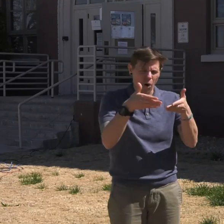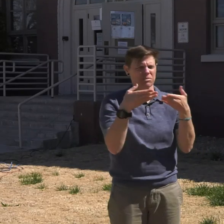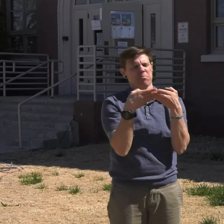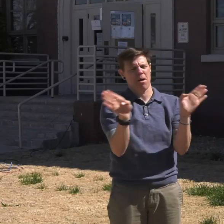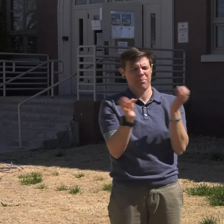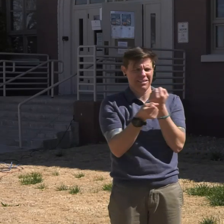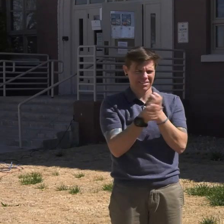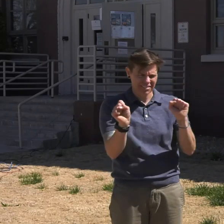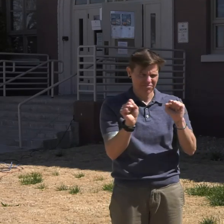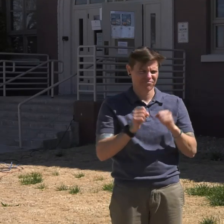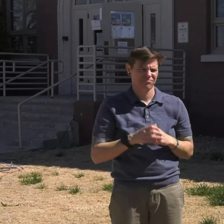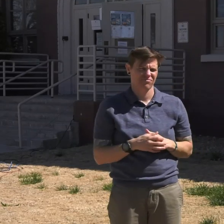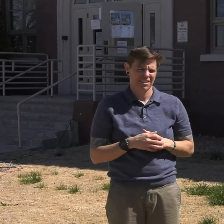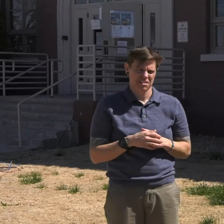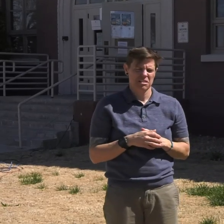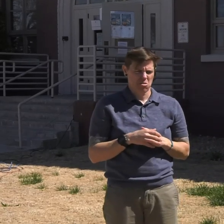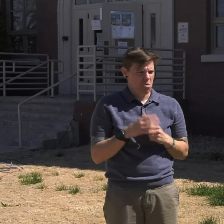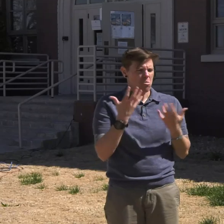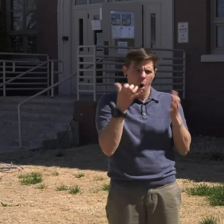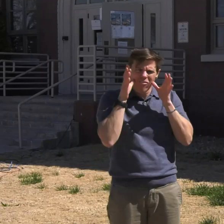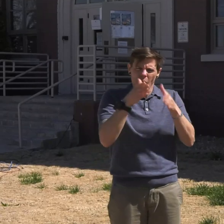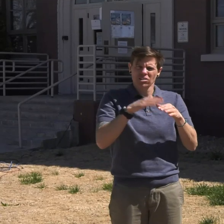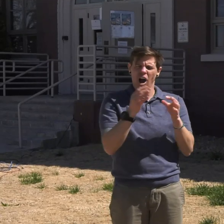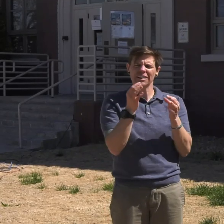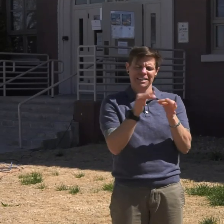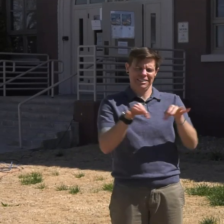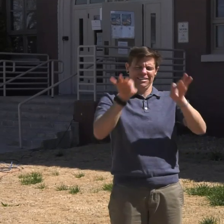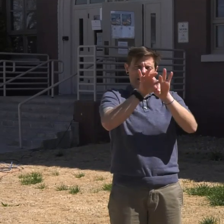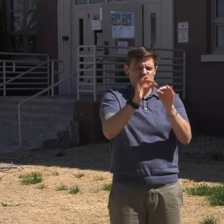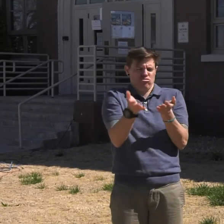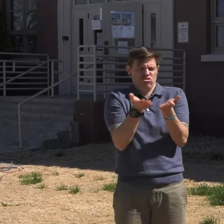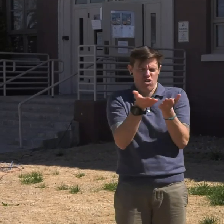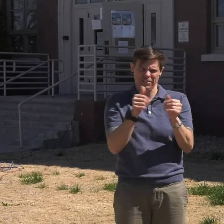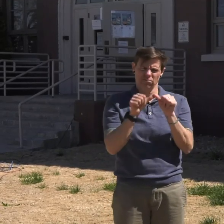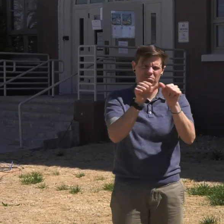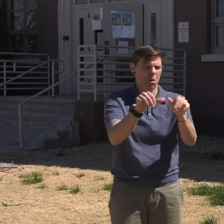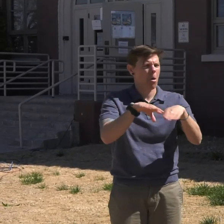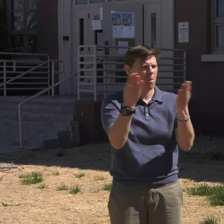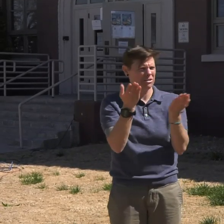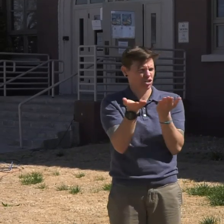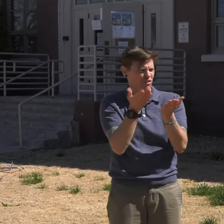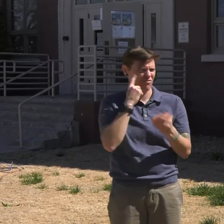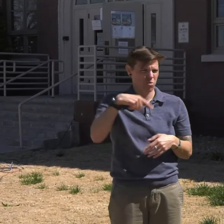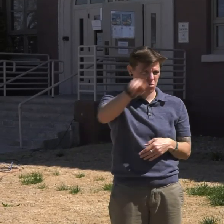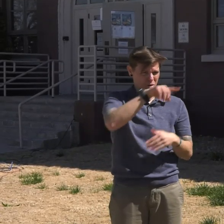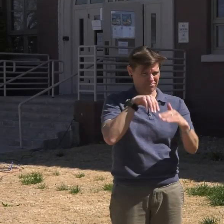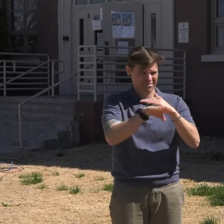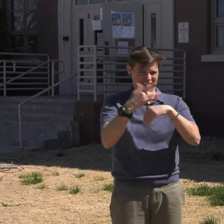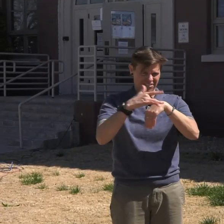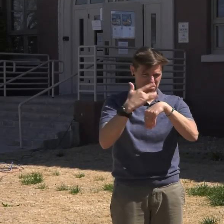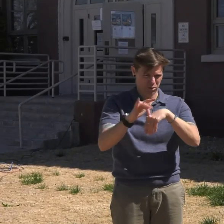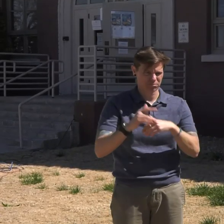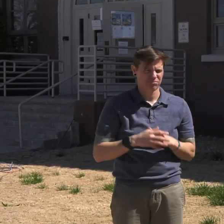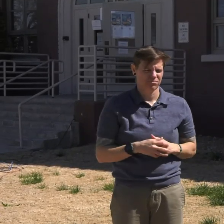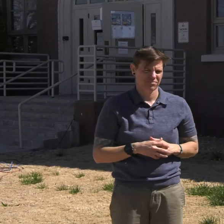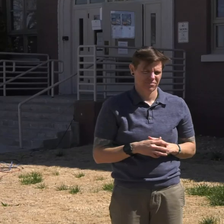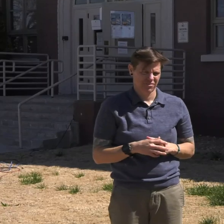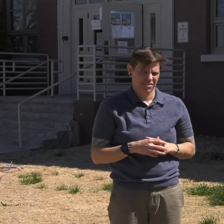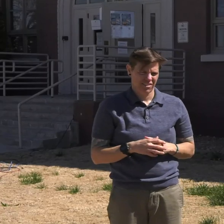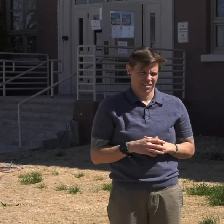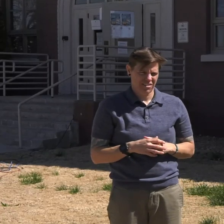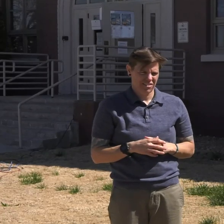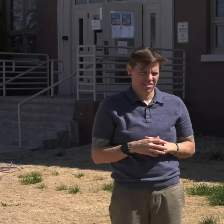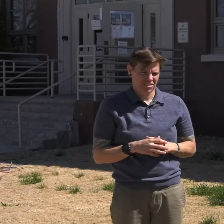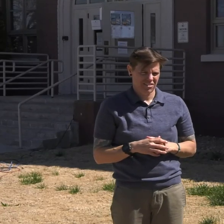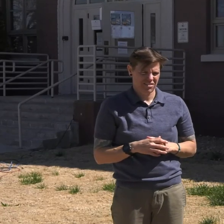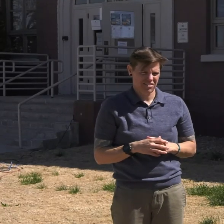essential services. We're going to talk about a number of those here. Also, I've had a lot of questions about, are we engaging new emergency powers, et cetera. At this time, we